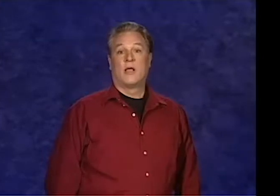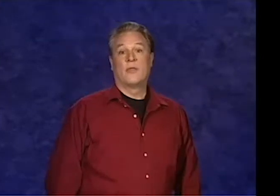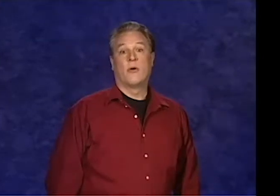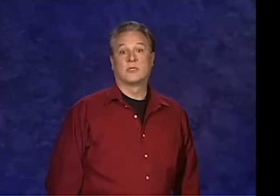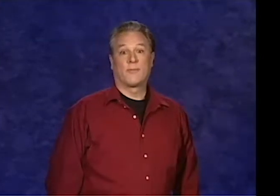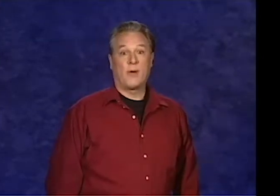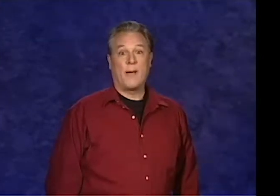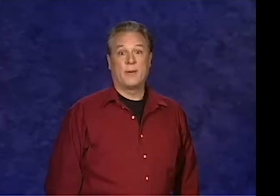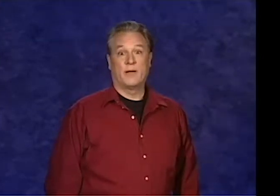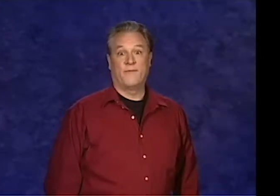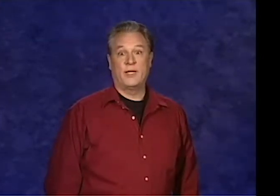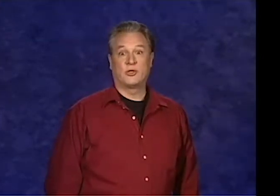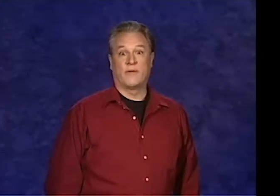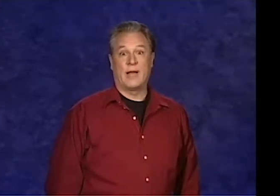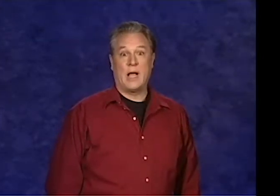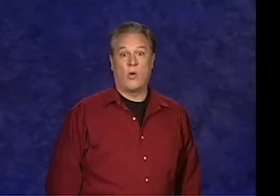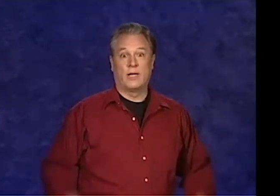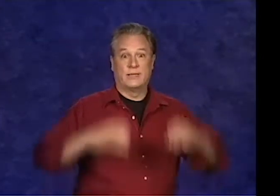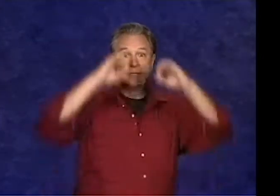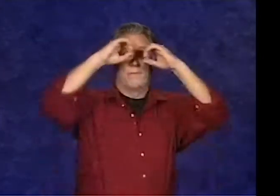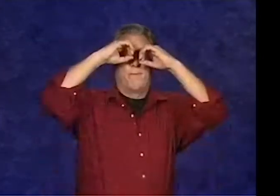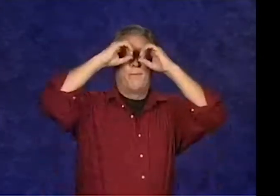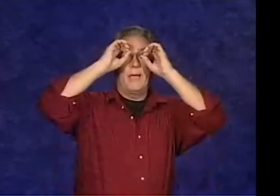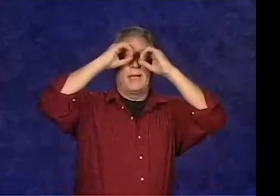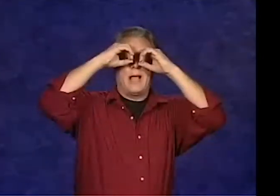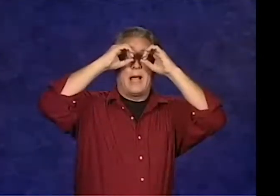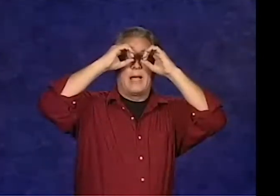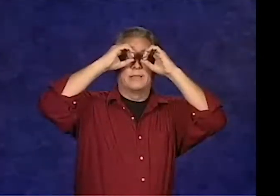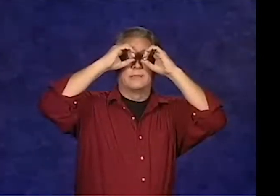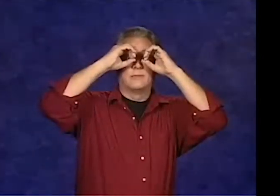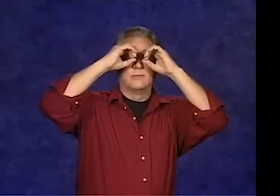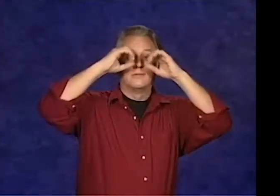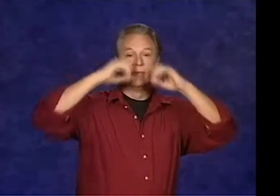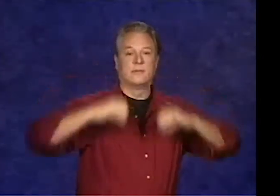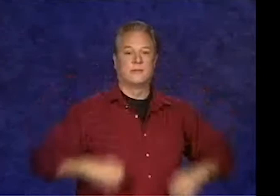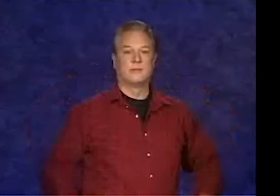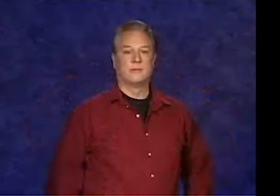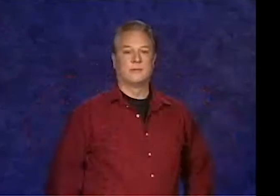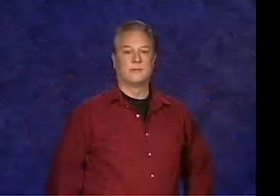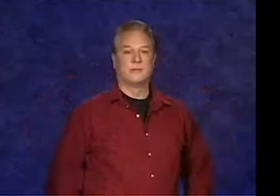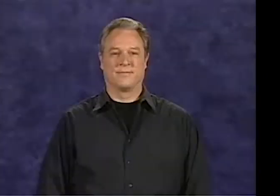The most prominent feature of an owl is its big eyes.